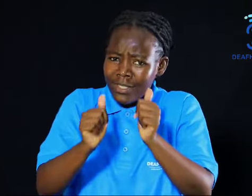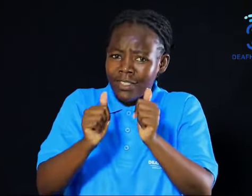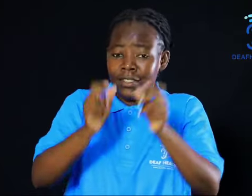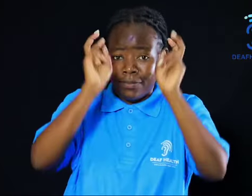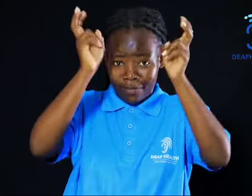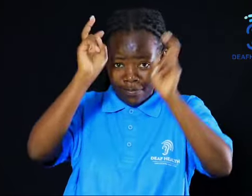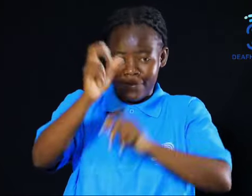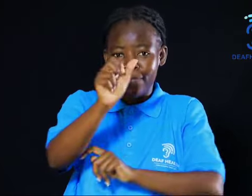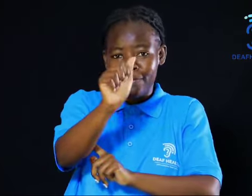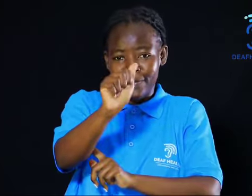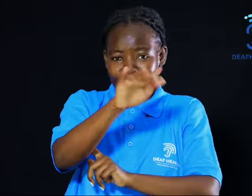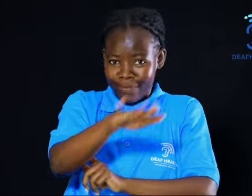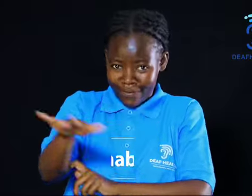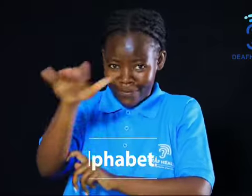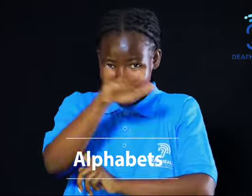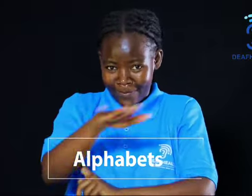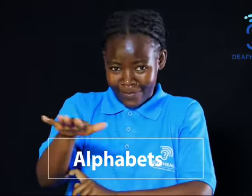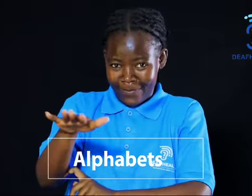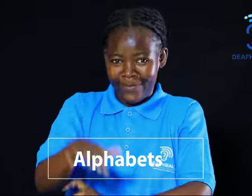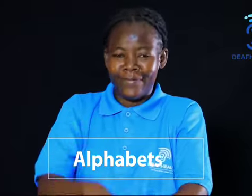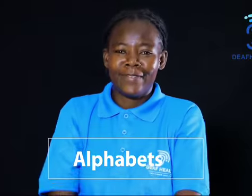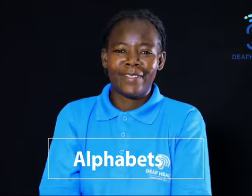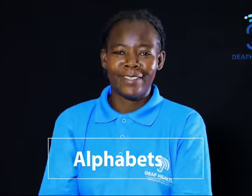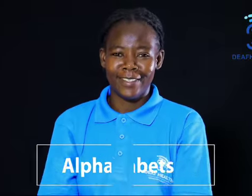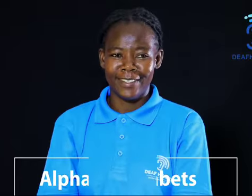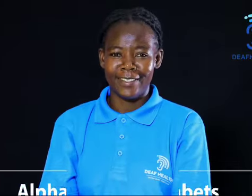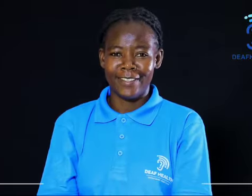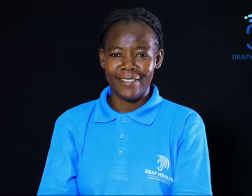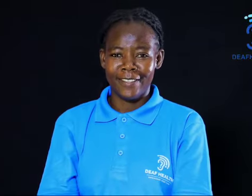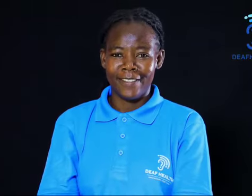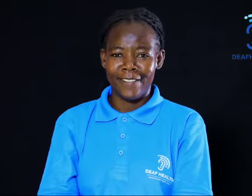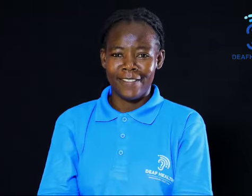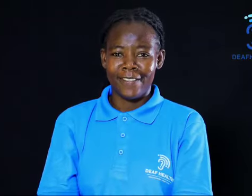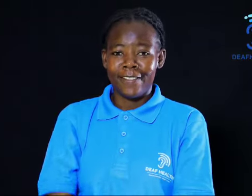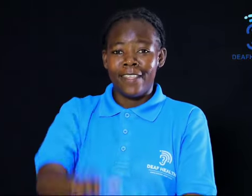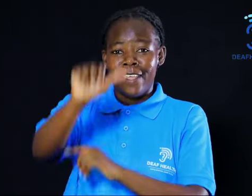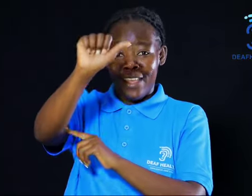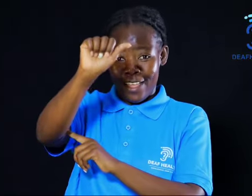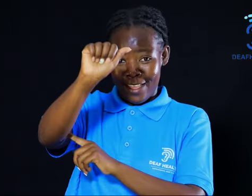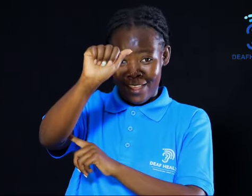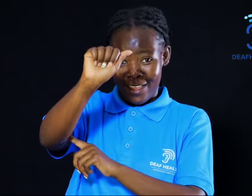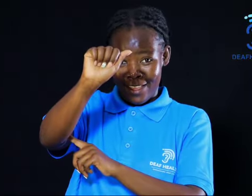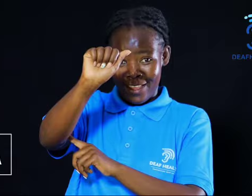learn about alphabets. We will fingerspell our alphabet. So we can start